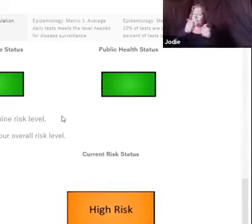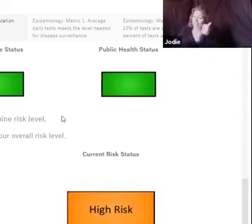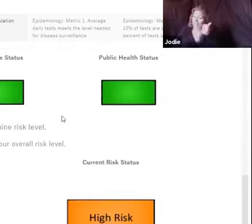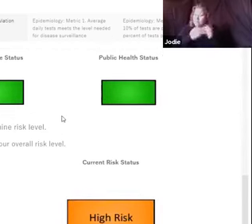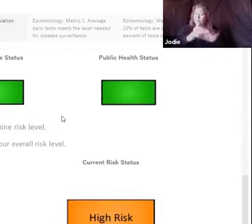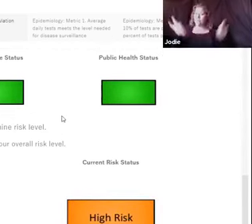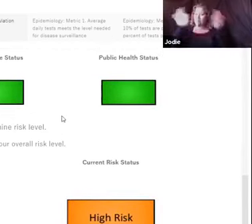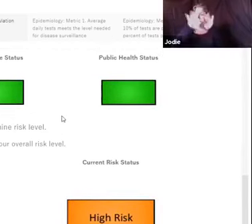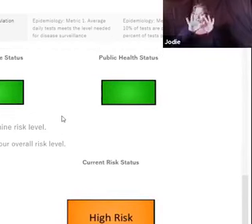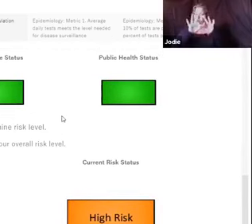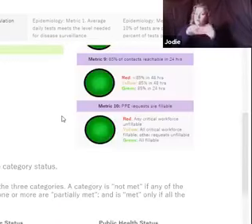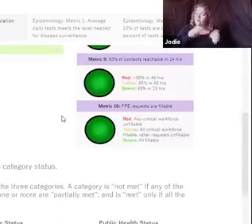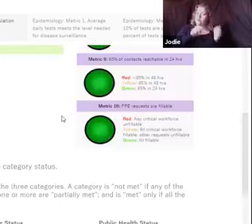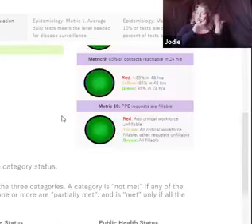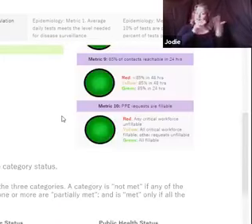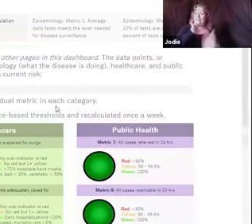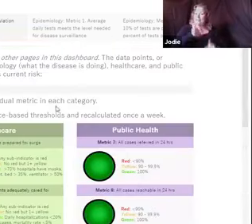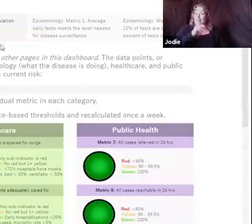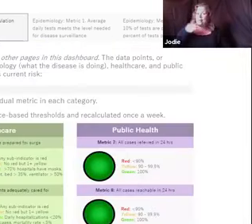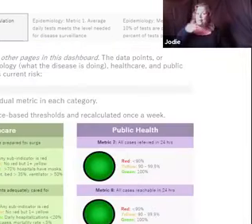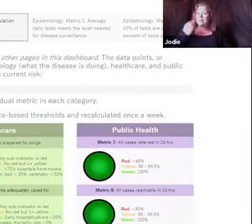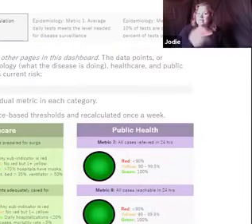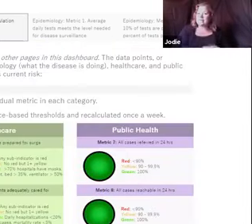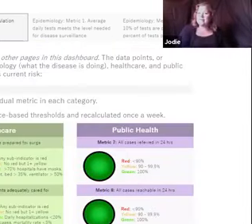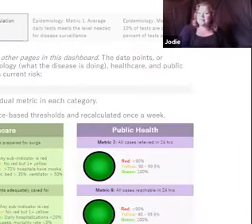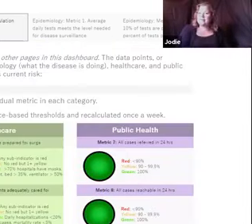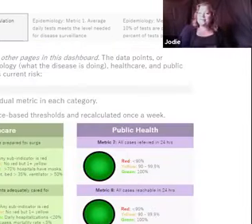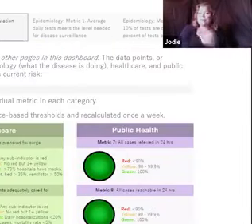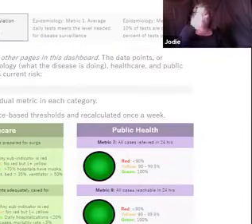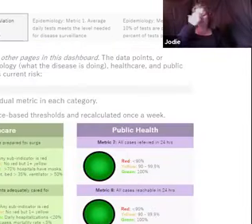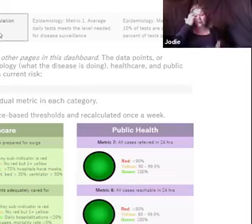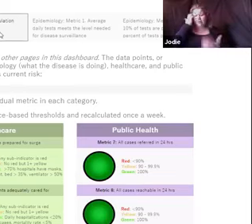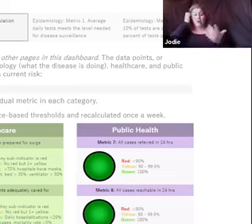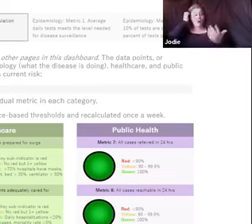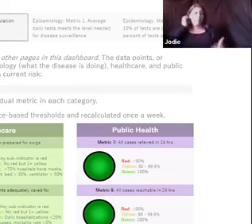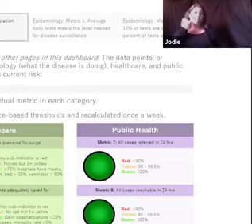community. For people who really want to understand